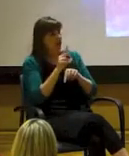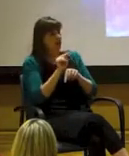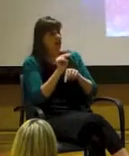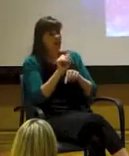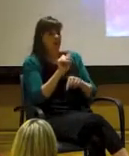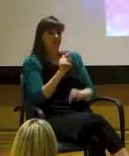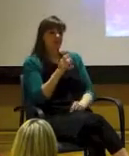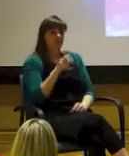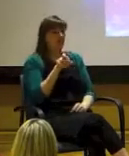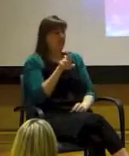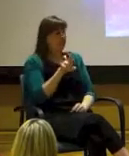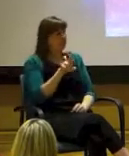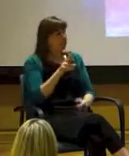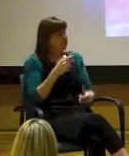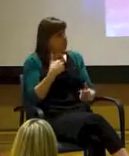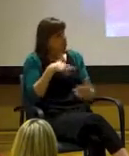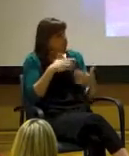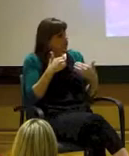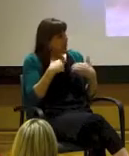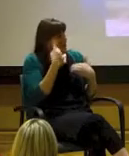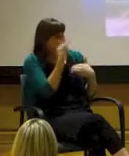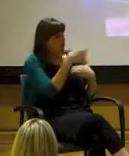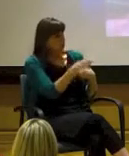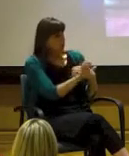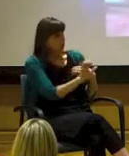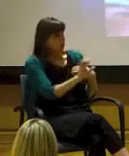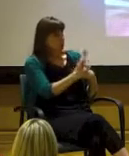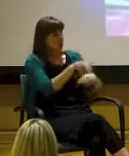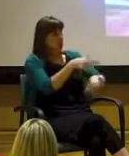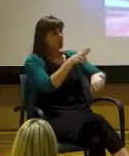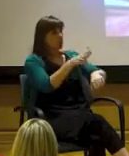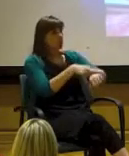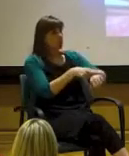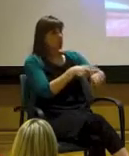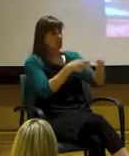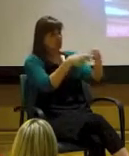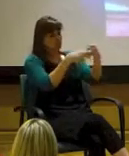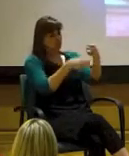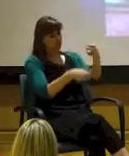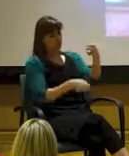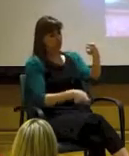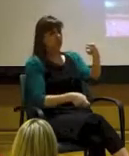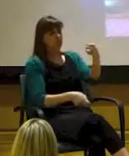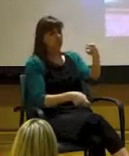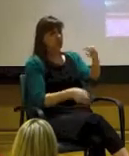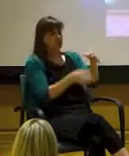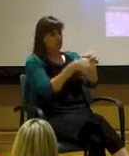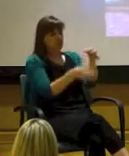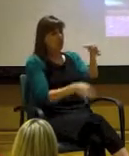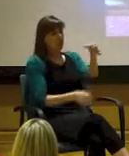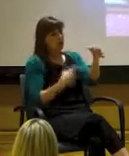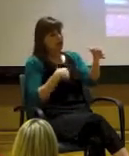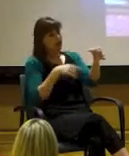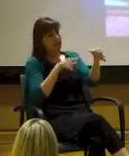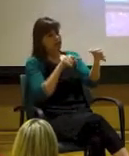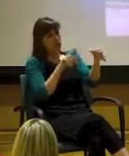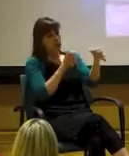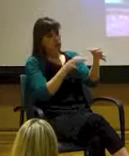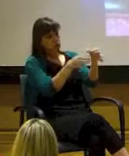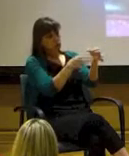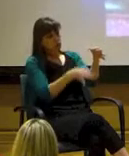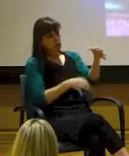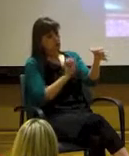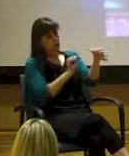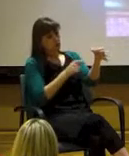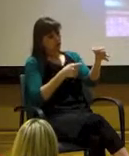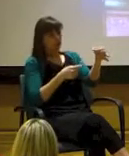untether, then we have what looks like a normal spinal cord. It's a tube and work around